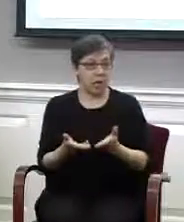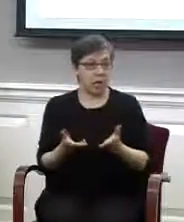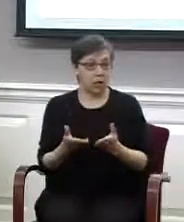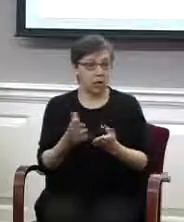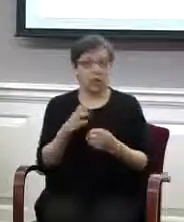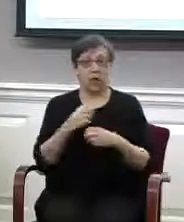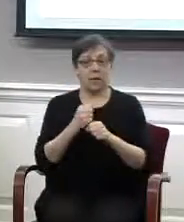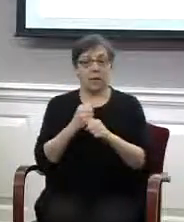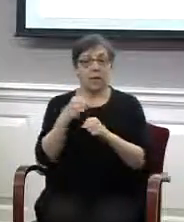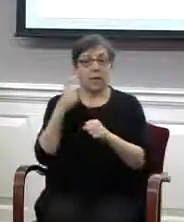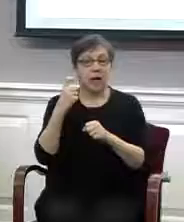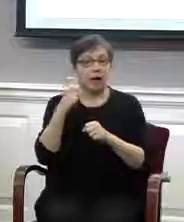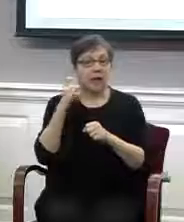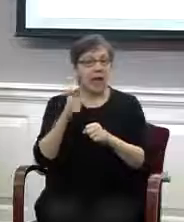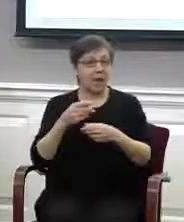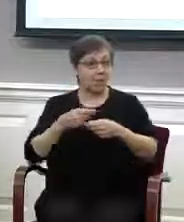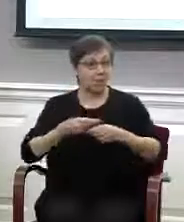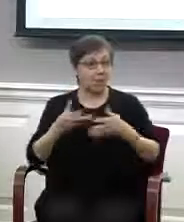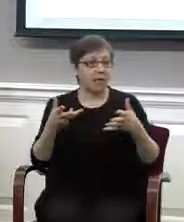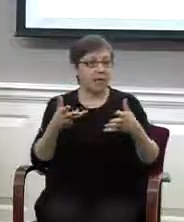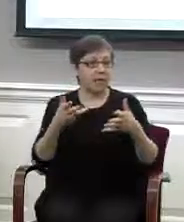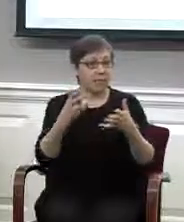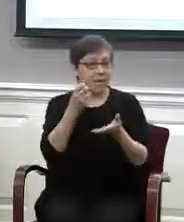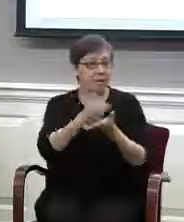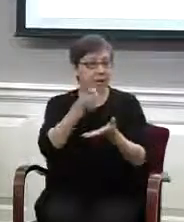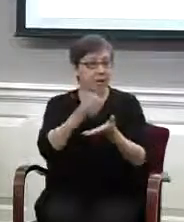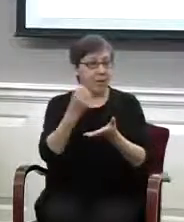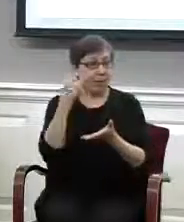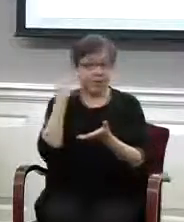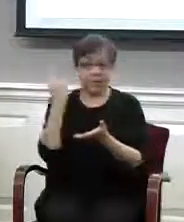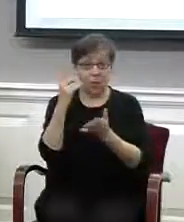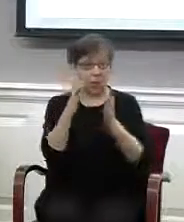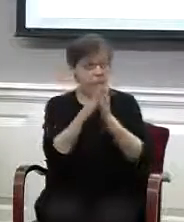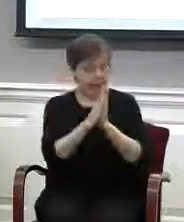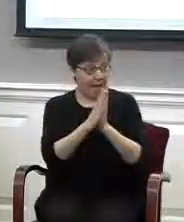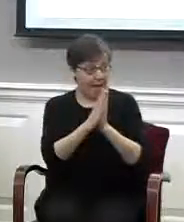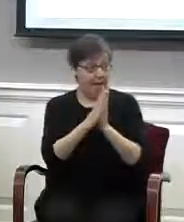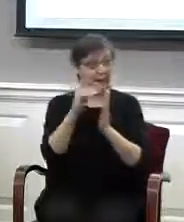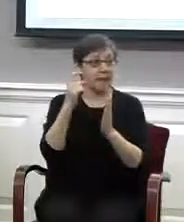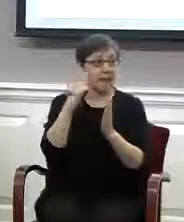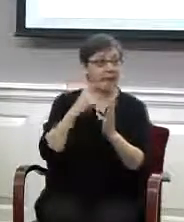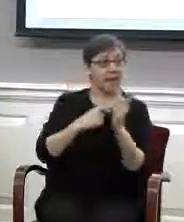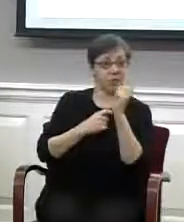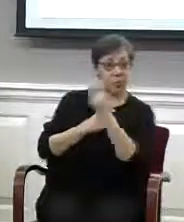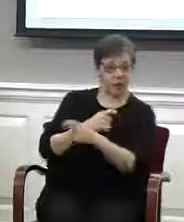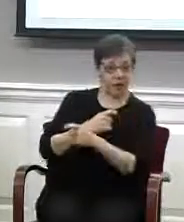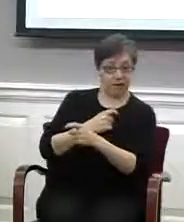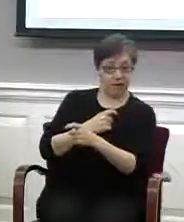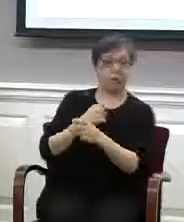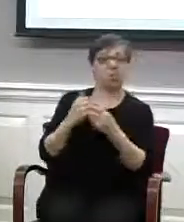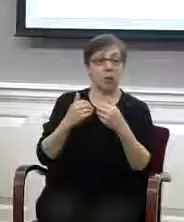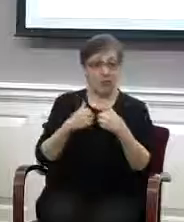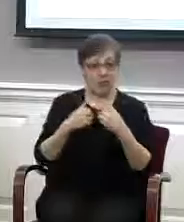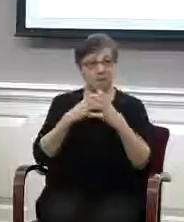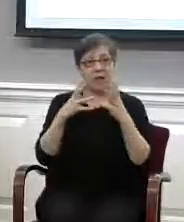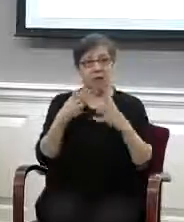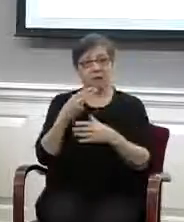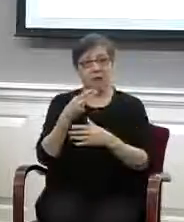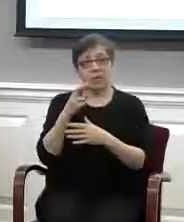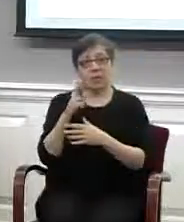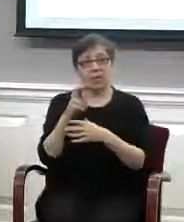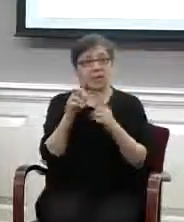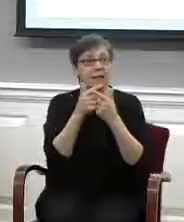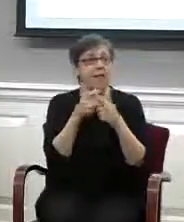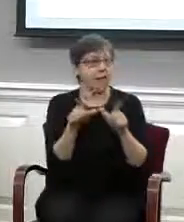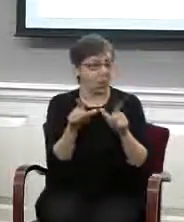made government have to release documents if somebody were to ask for it. So there's a lot of human rights language circulating nationally. So